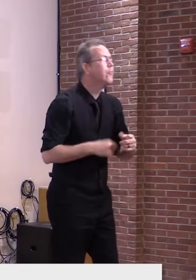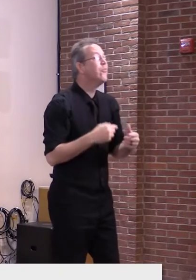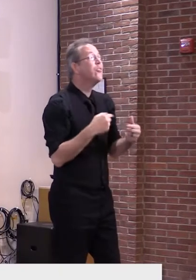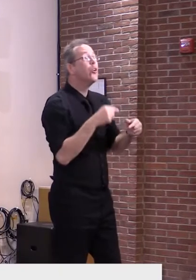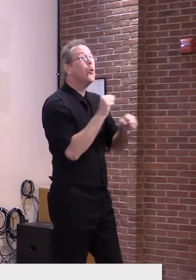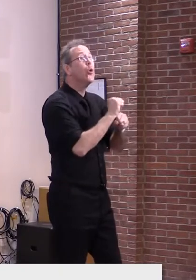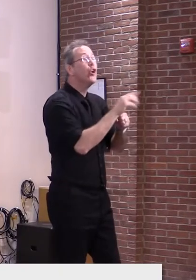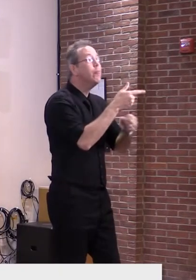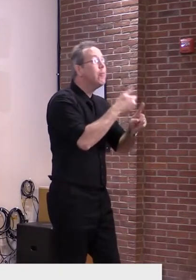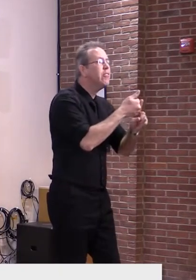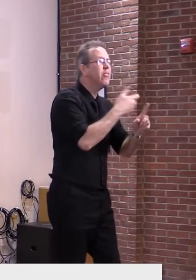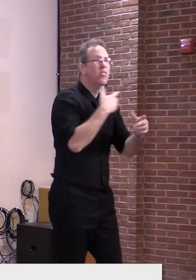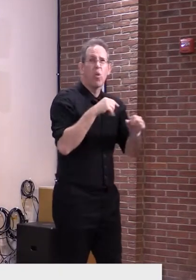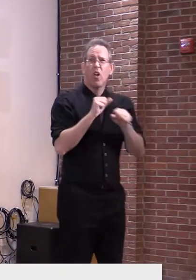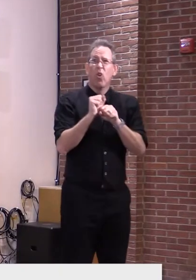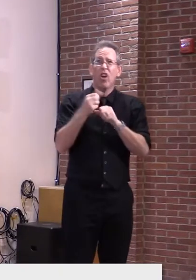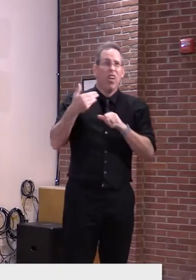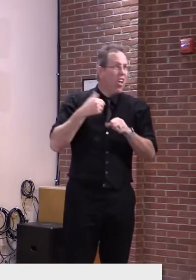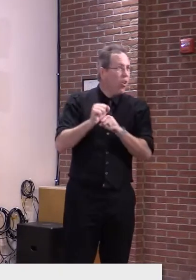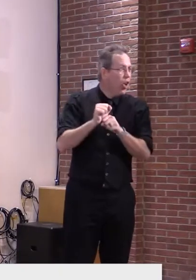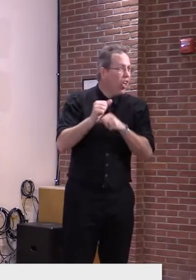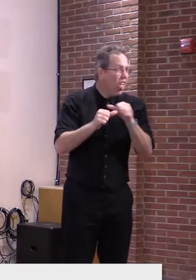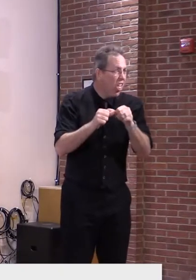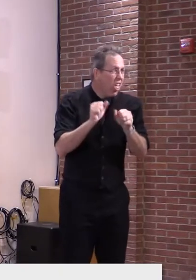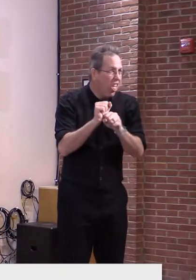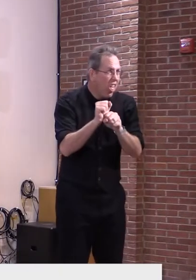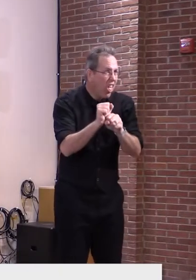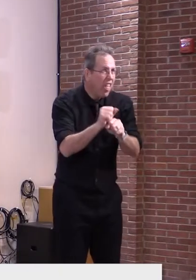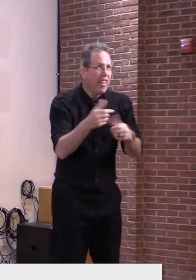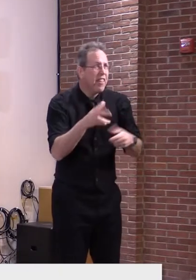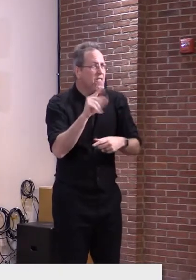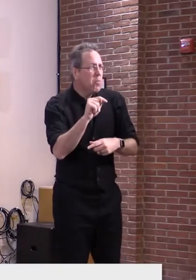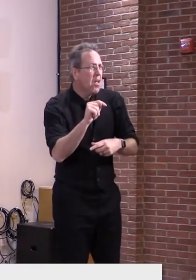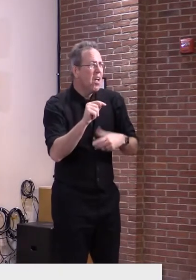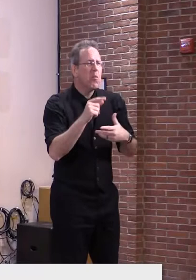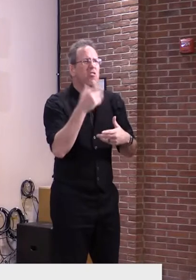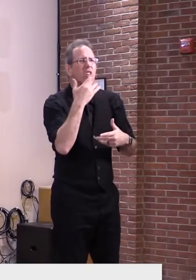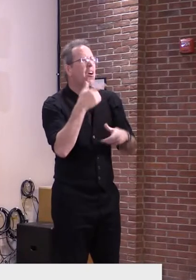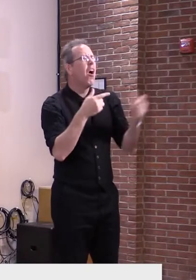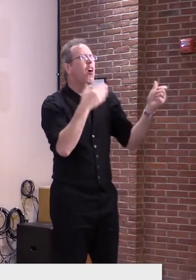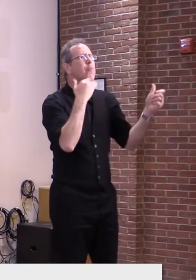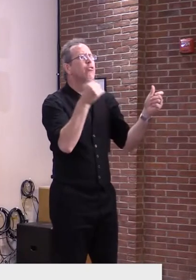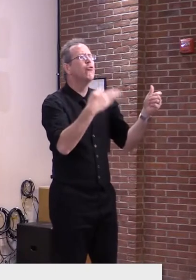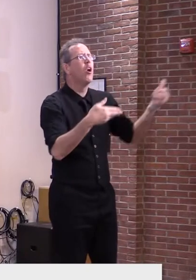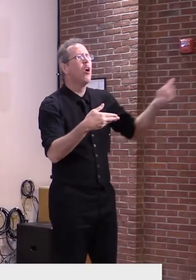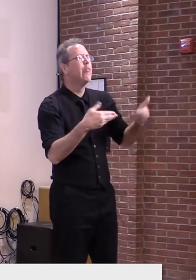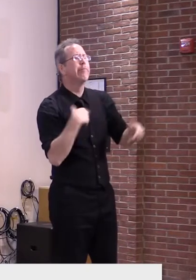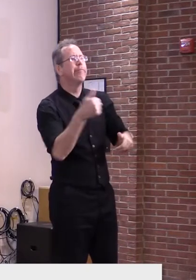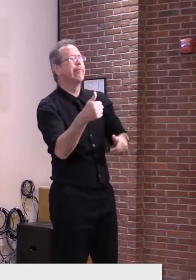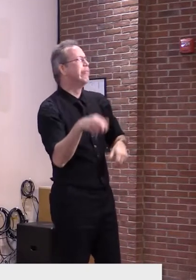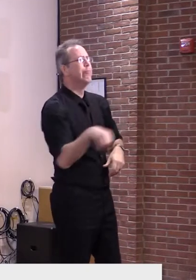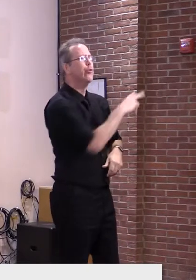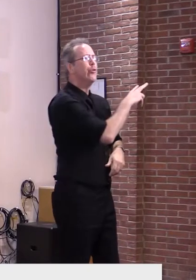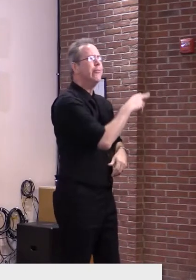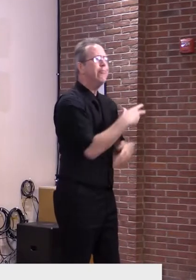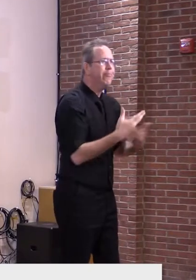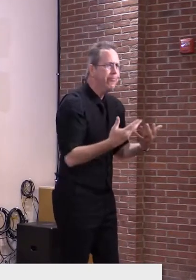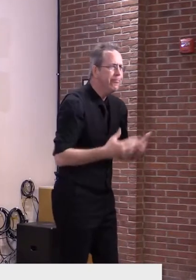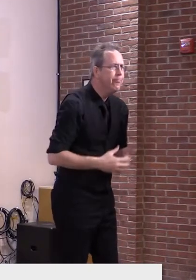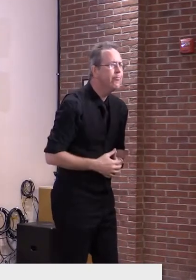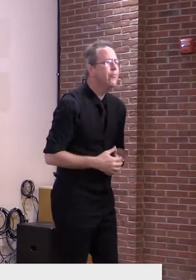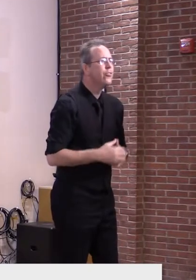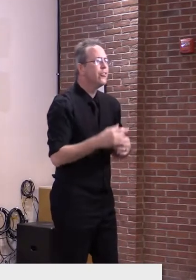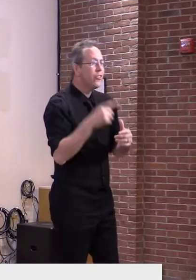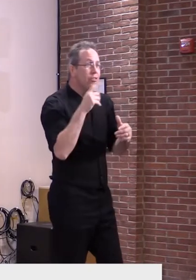of Vermont. They may want to take and have another job. And if you look at the data, look at resumes for that